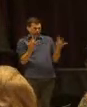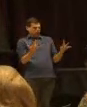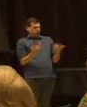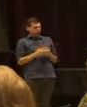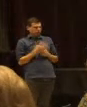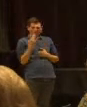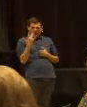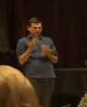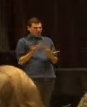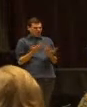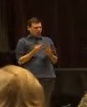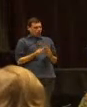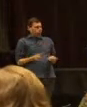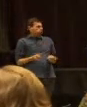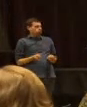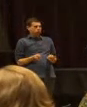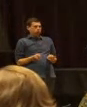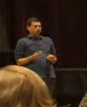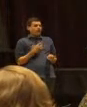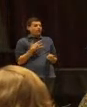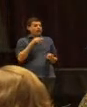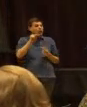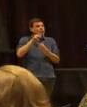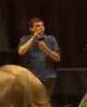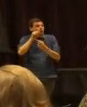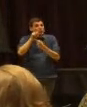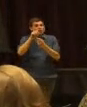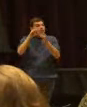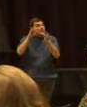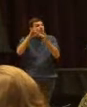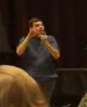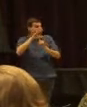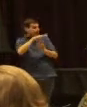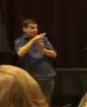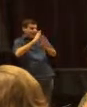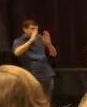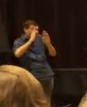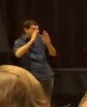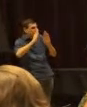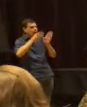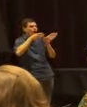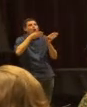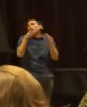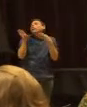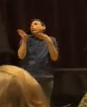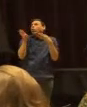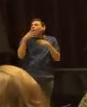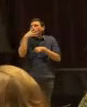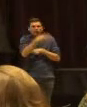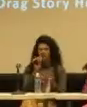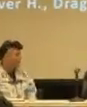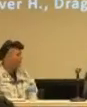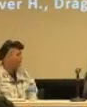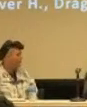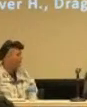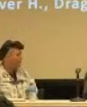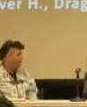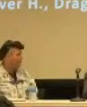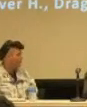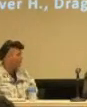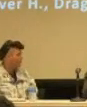of media attention on the atrocities that we face. Even the media attention that we do